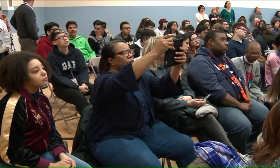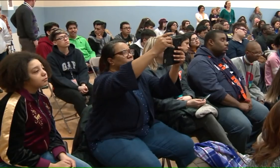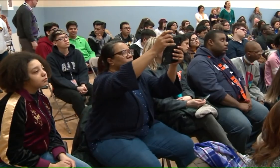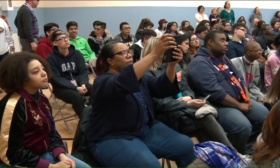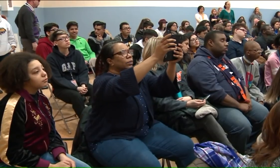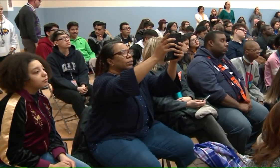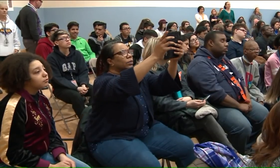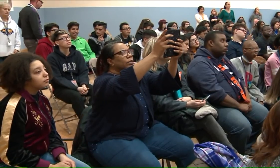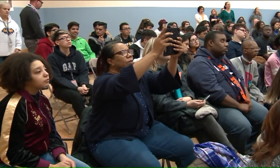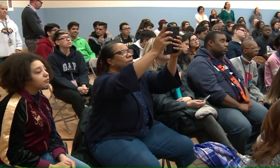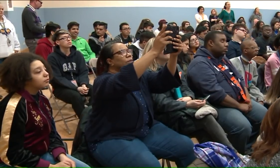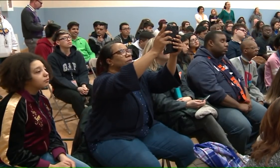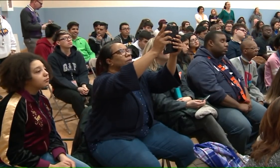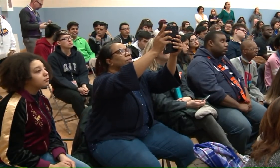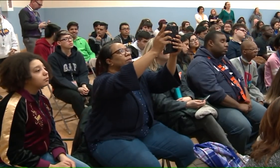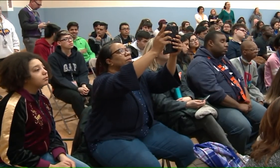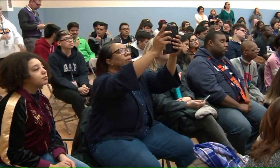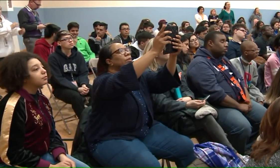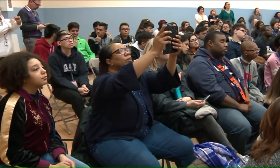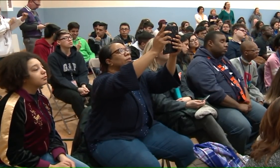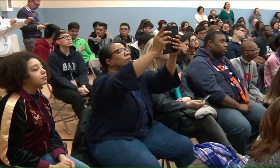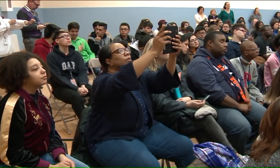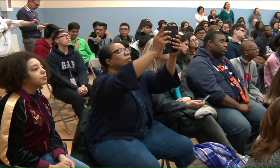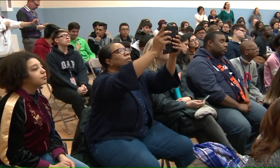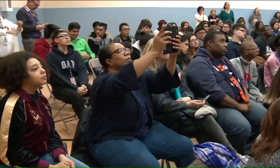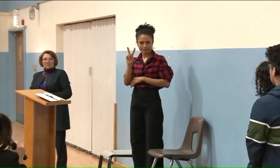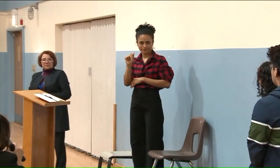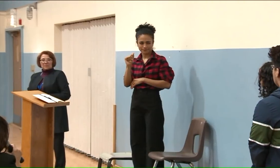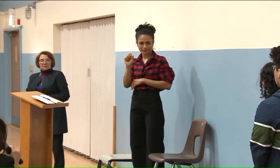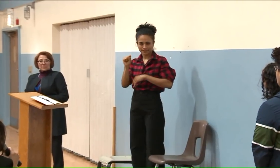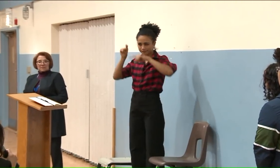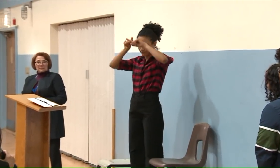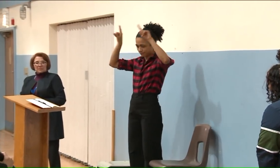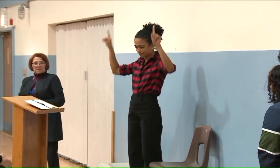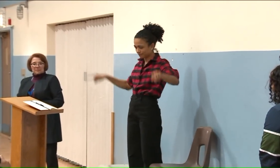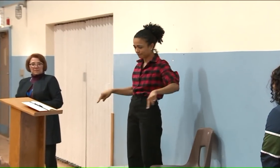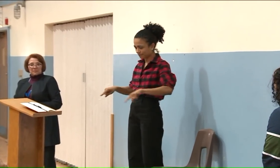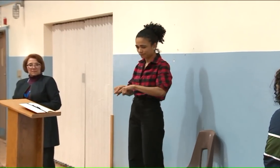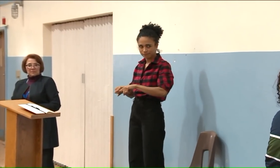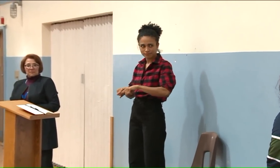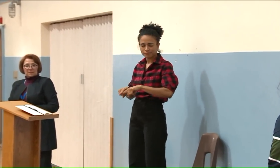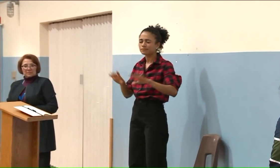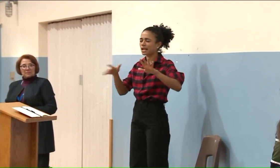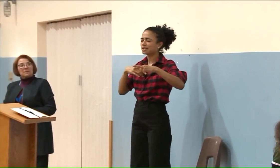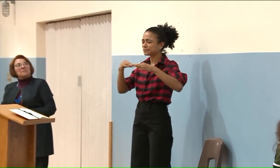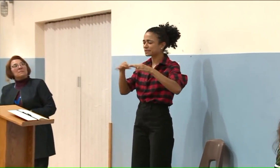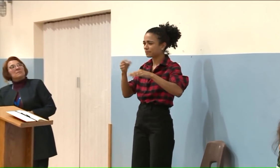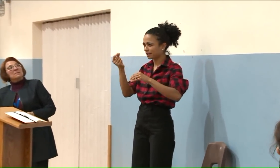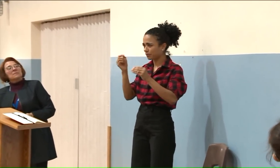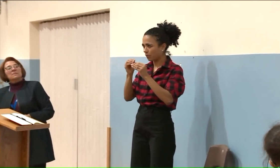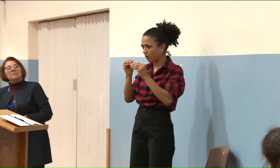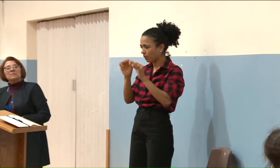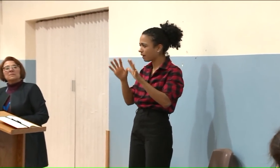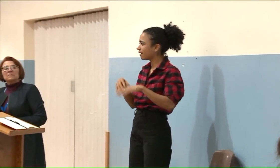do you hope that people who are not deaf can learn from you and from others about